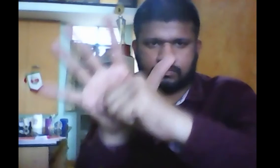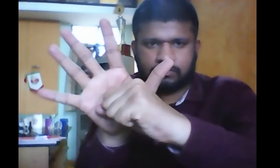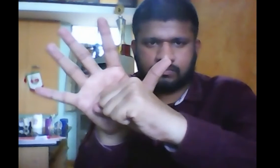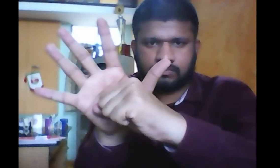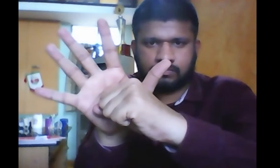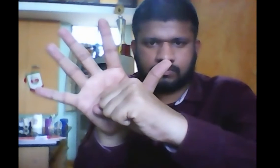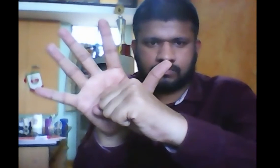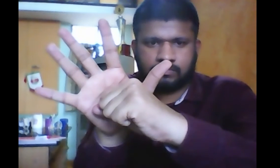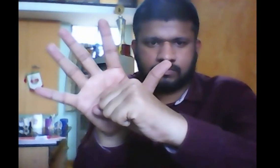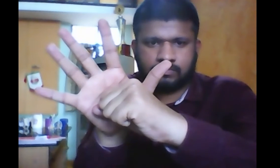this. Right.